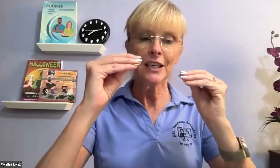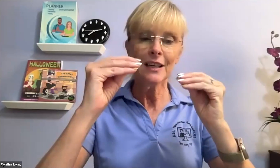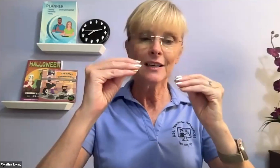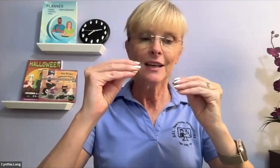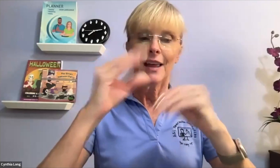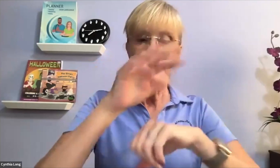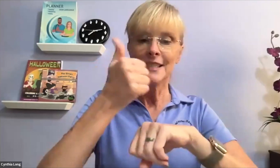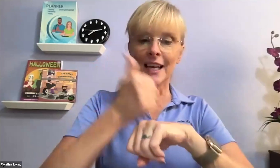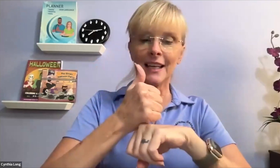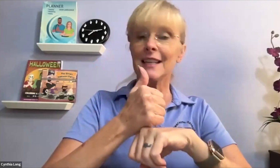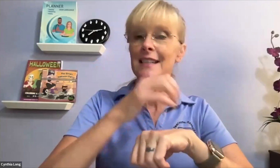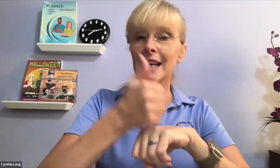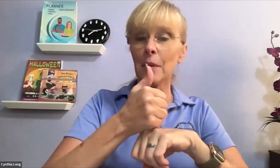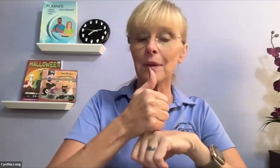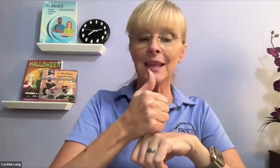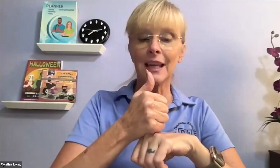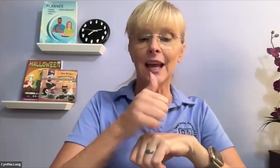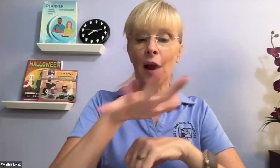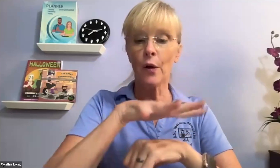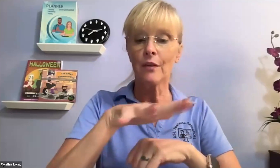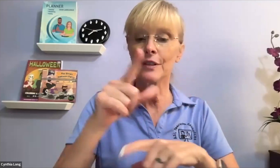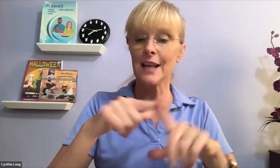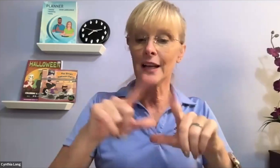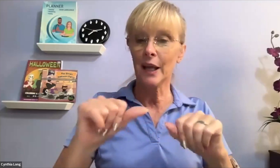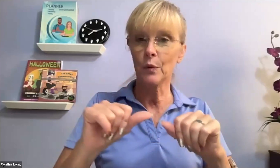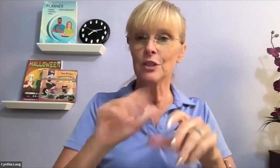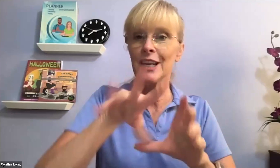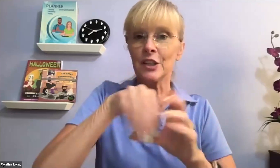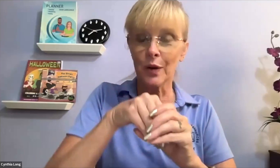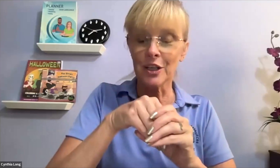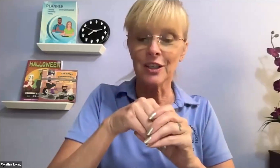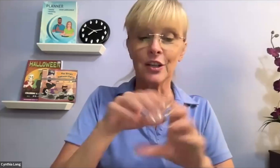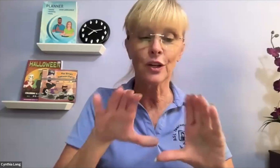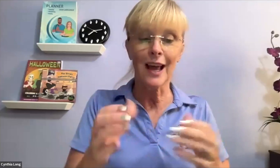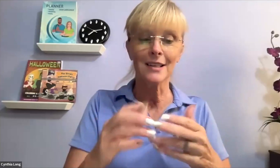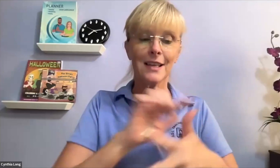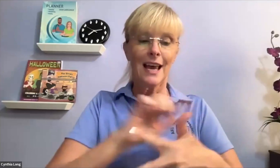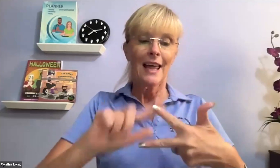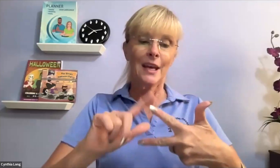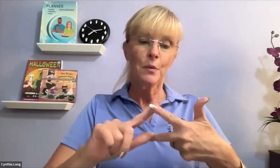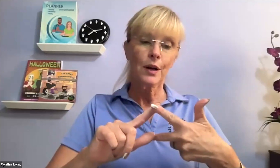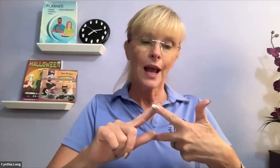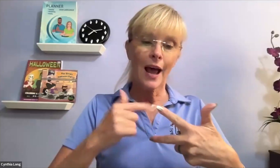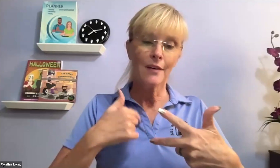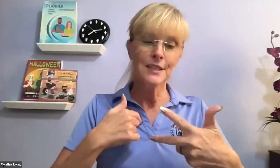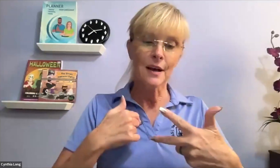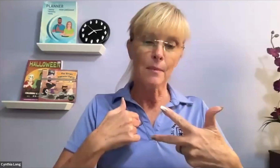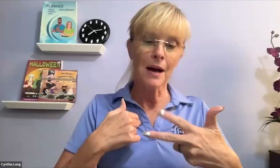teaching, the setting up the area for sign language integration in your class. Then we're going to have